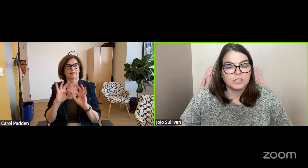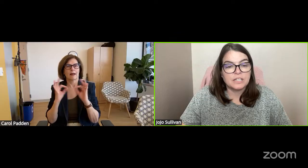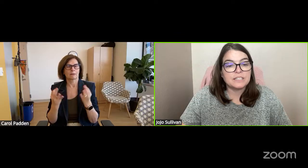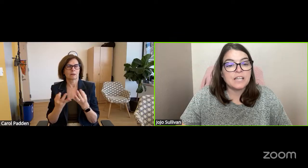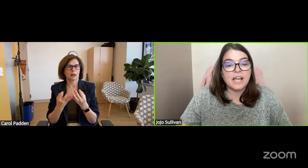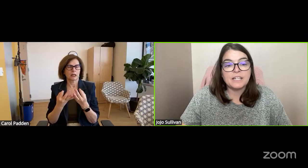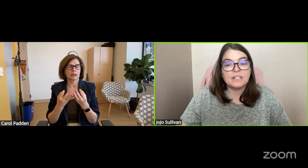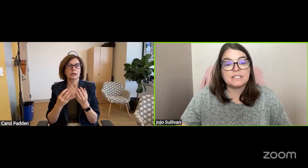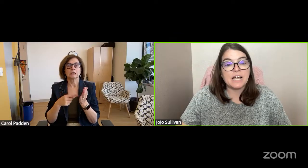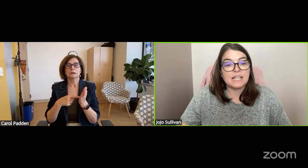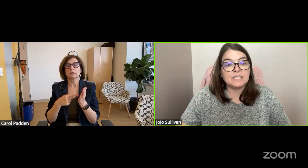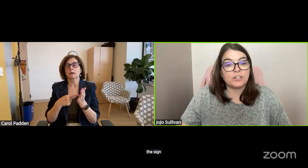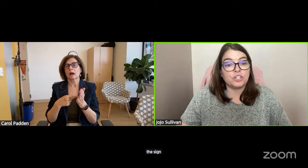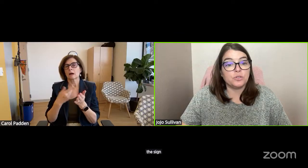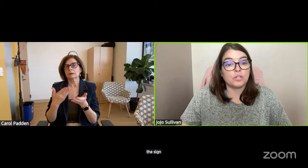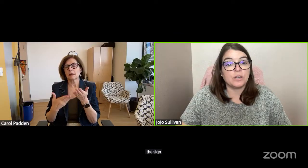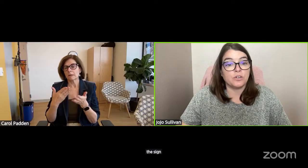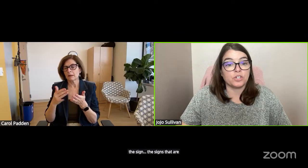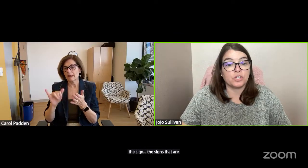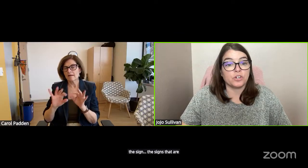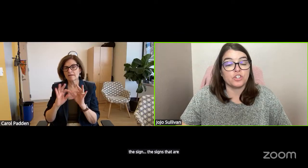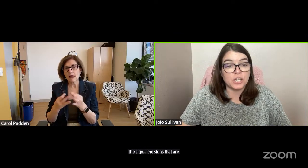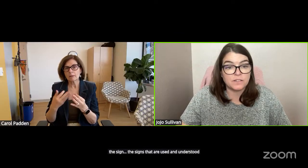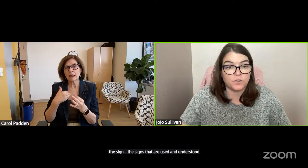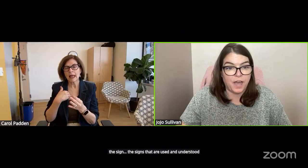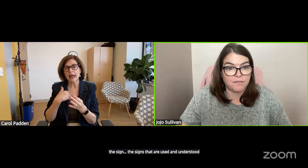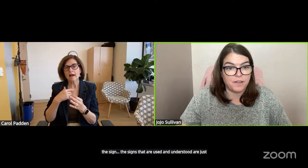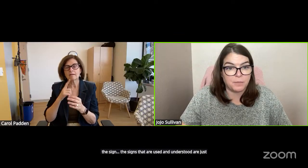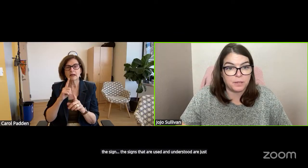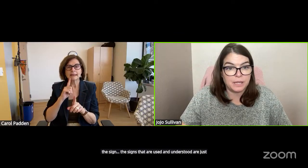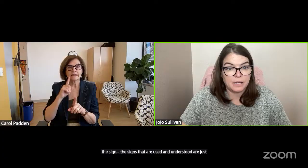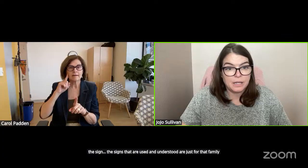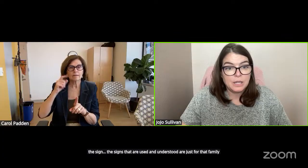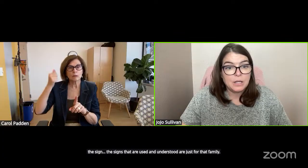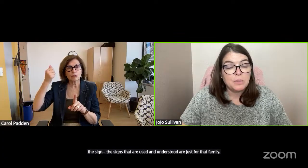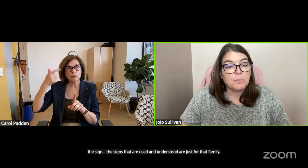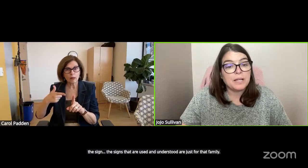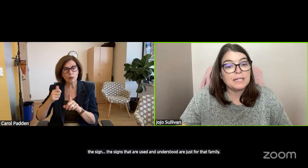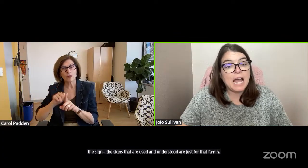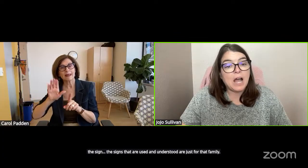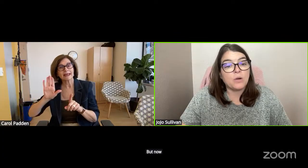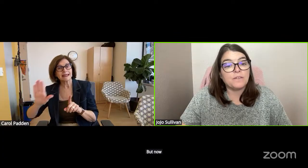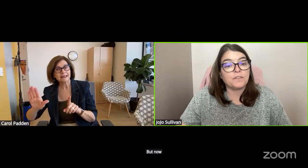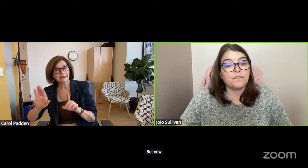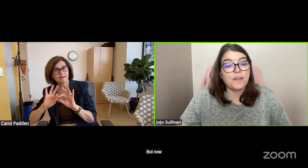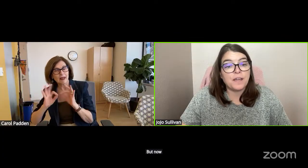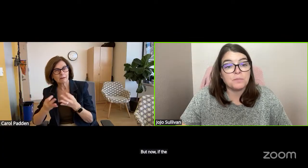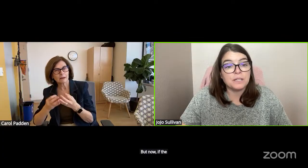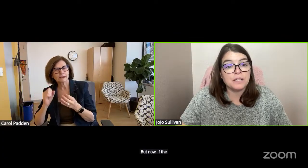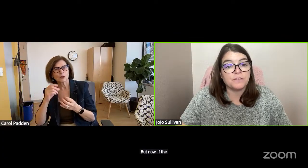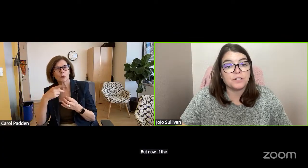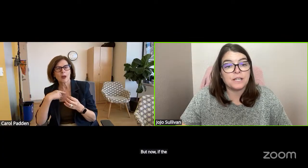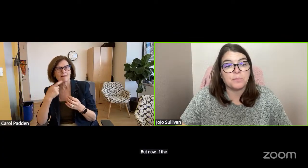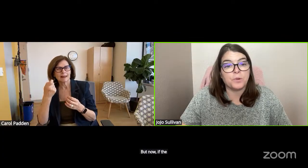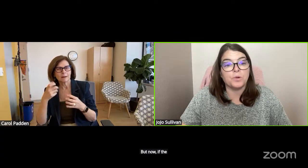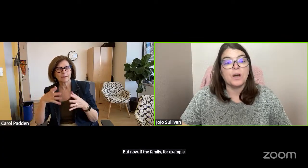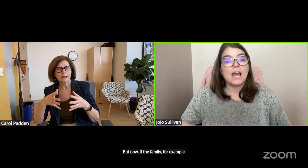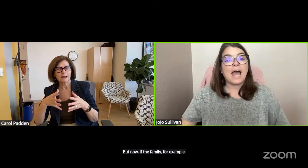the signs that are used and understood are just for that family. But now, if the family, for example, has